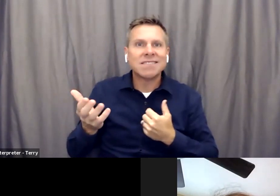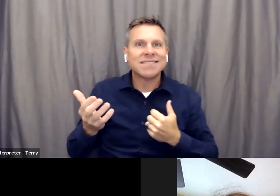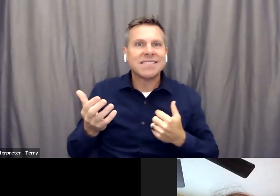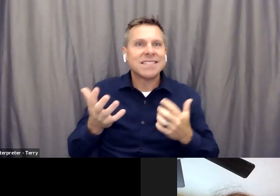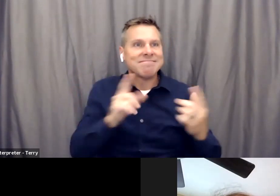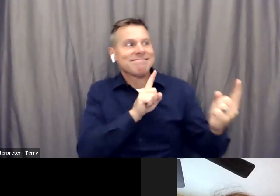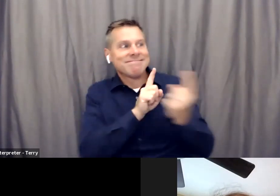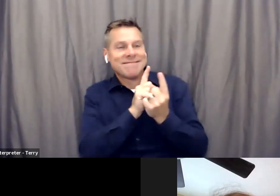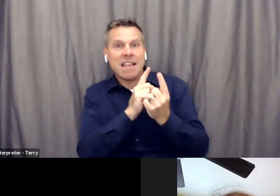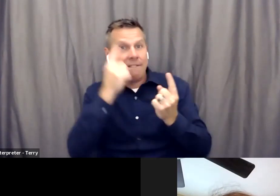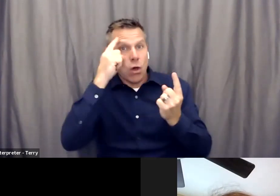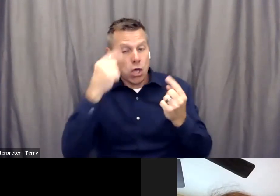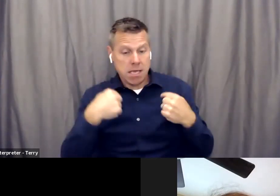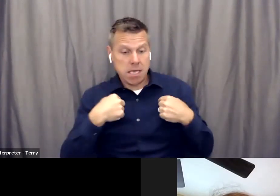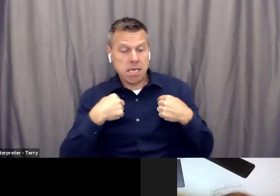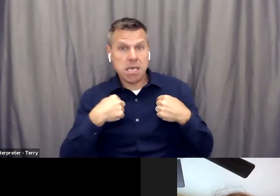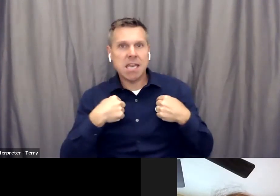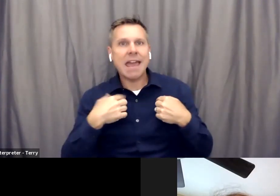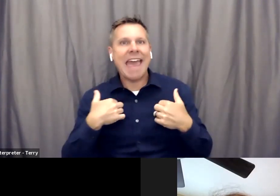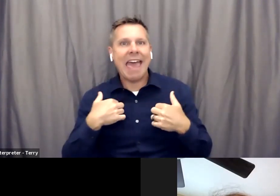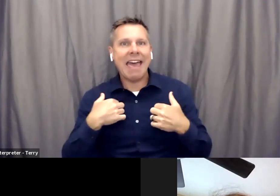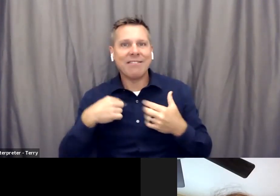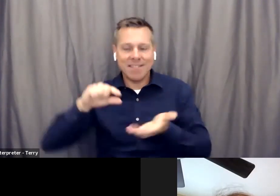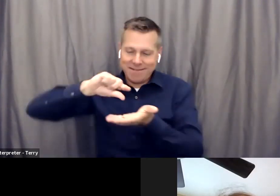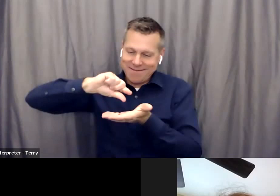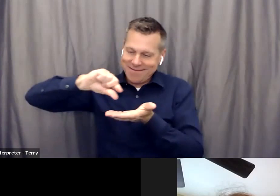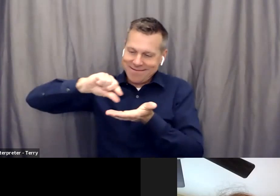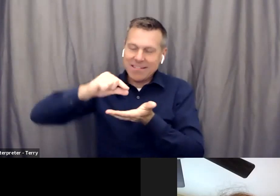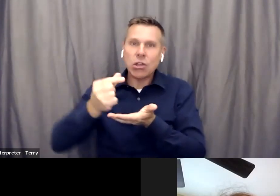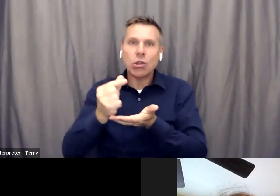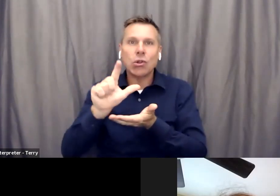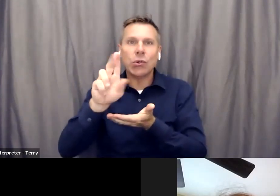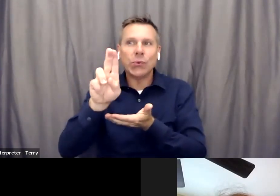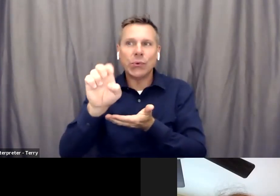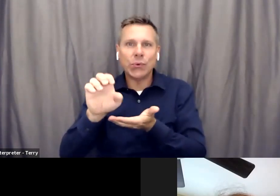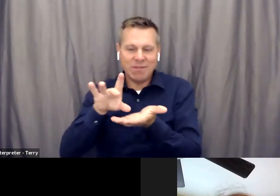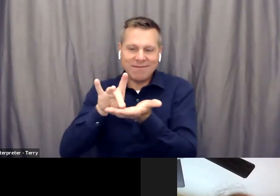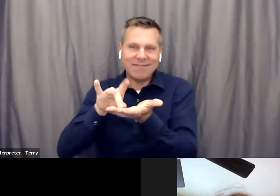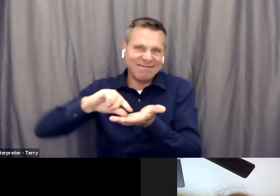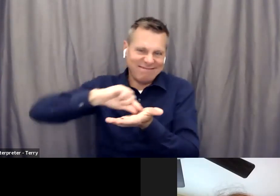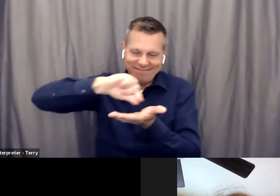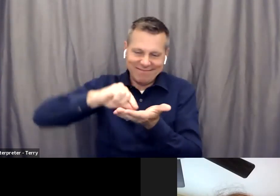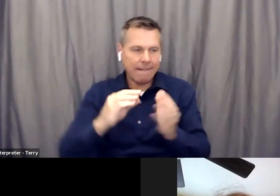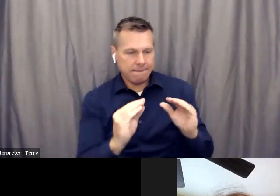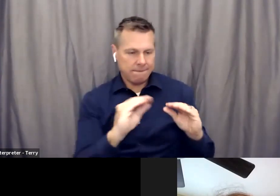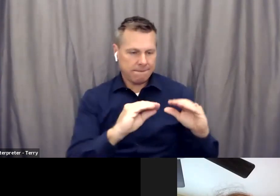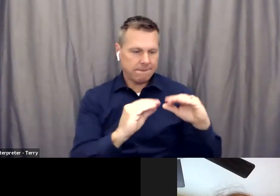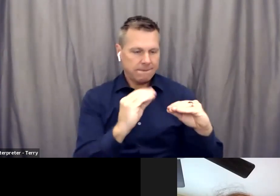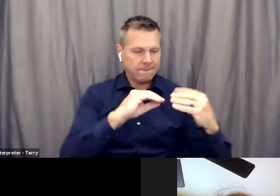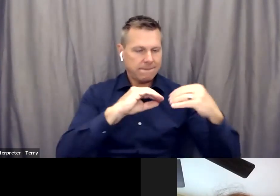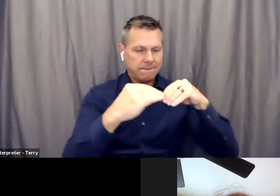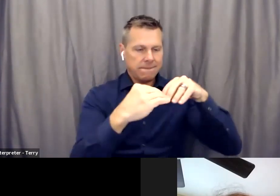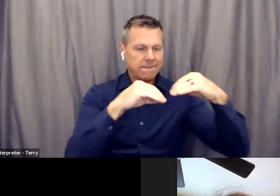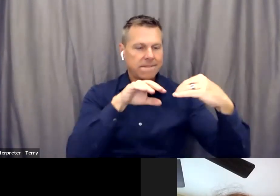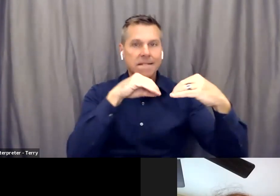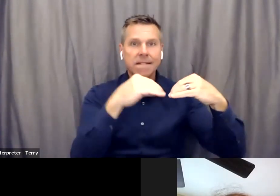have the glue, right? We have the glue to put them back together. And as you begin to work with these